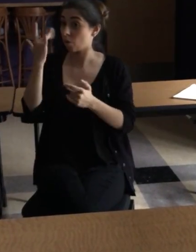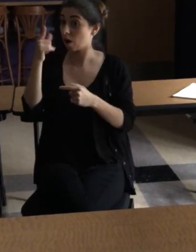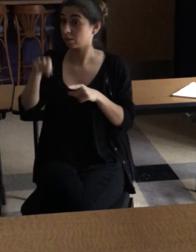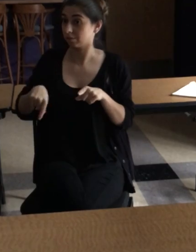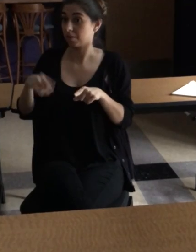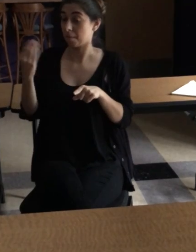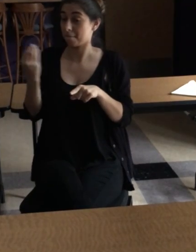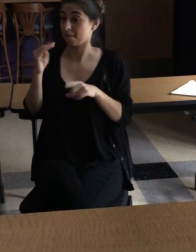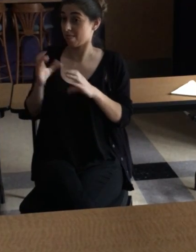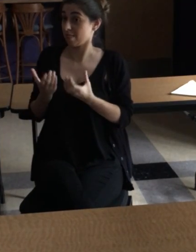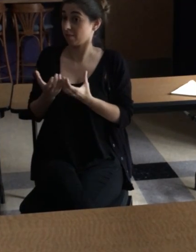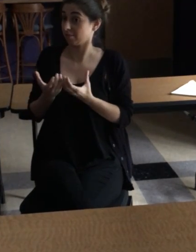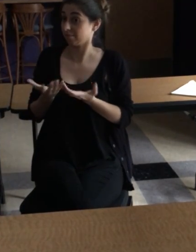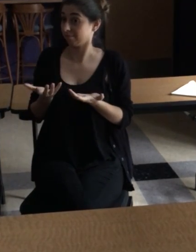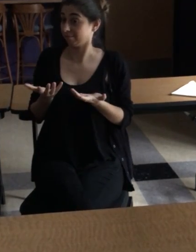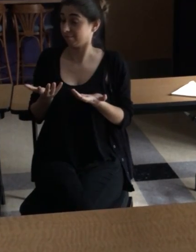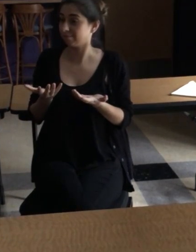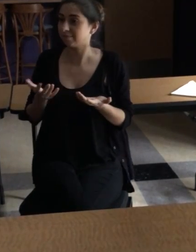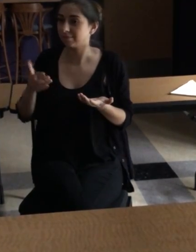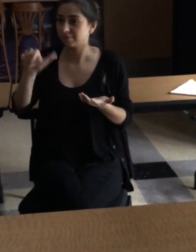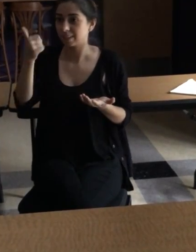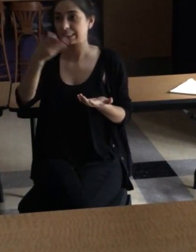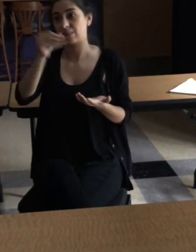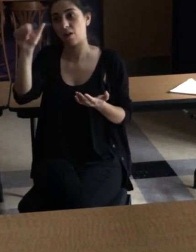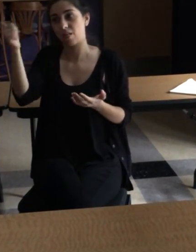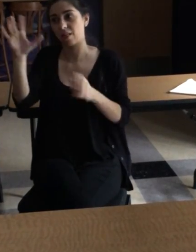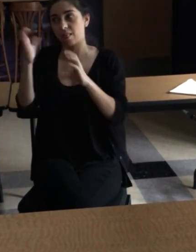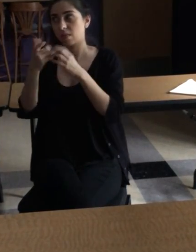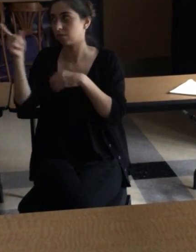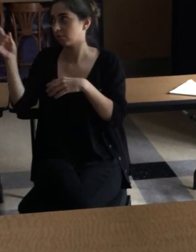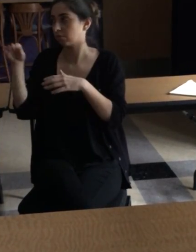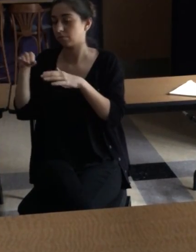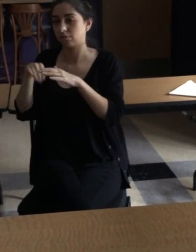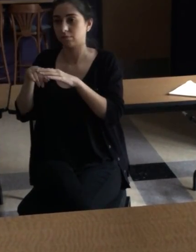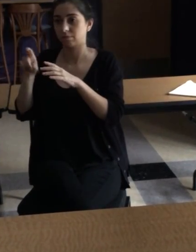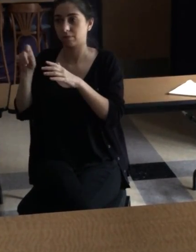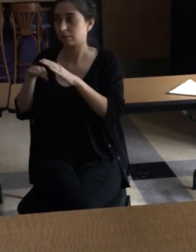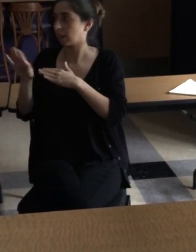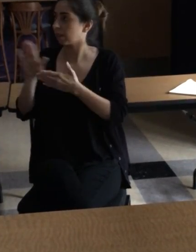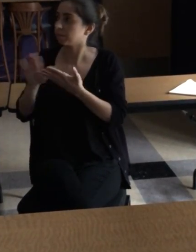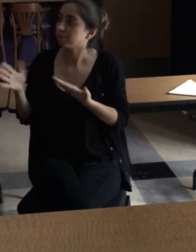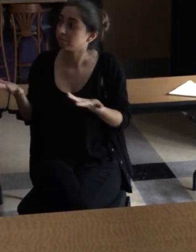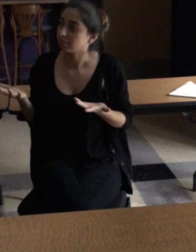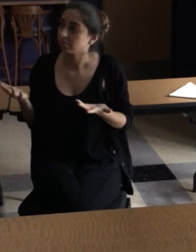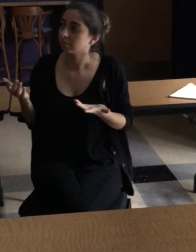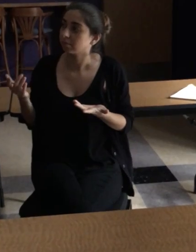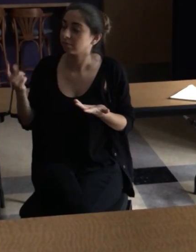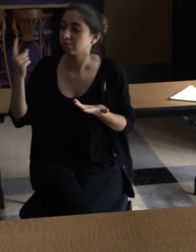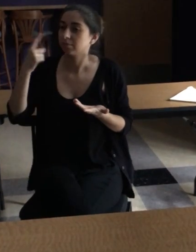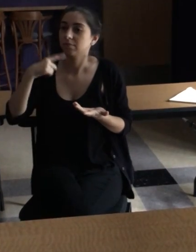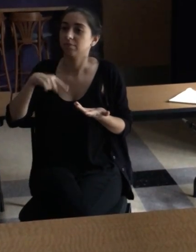class. There's still several other classes that come behind us, so we're not gonna be doing